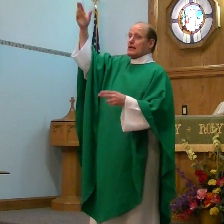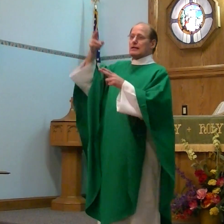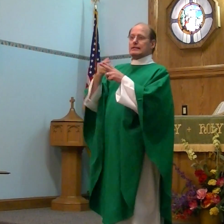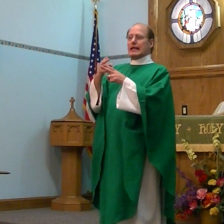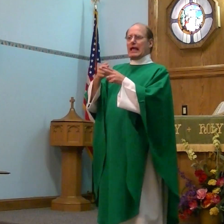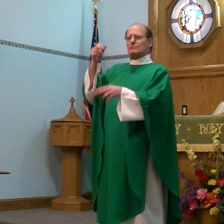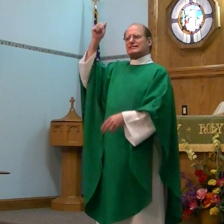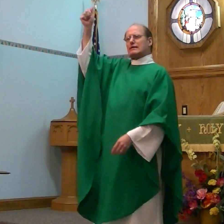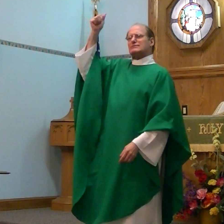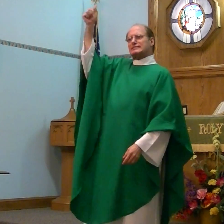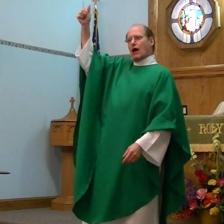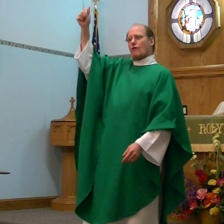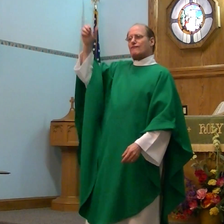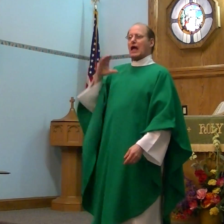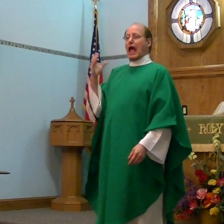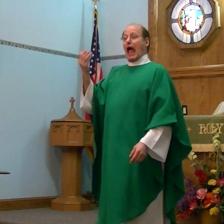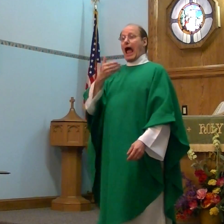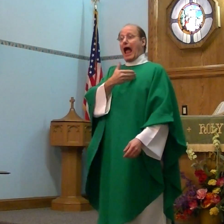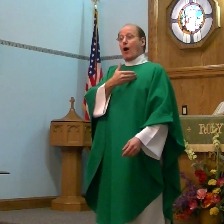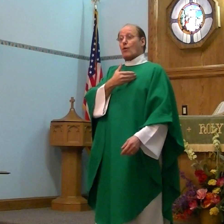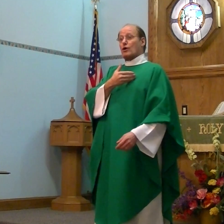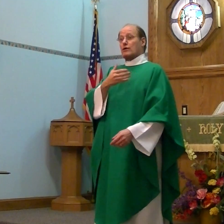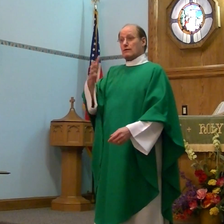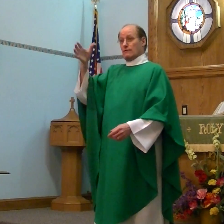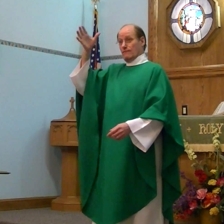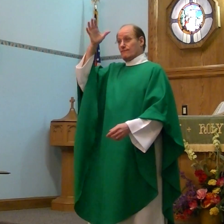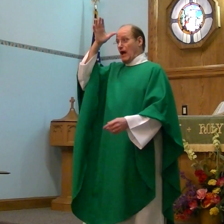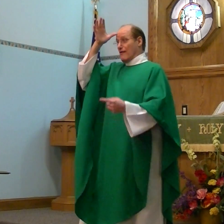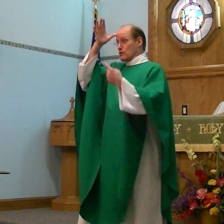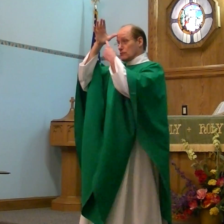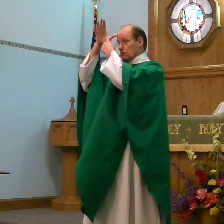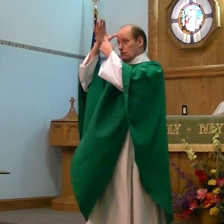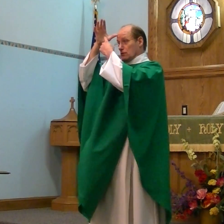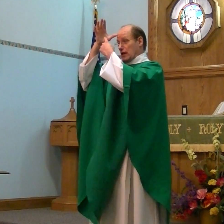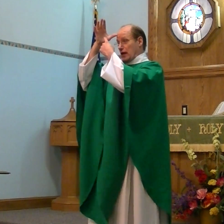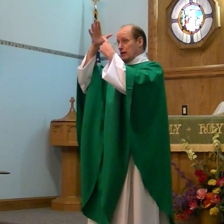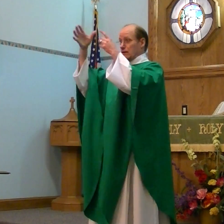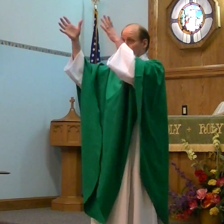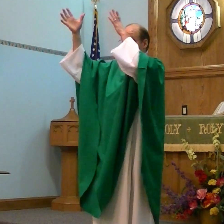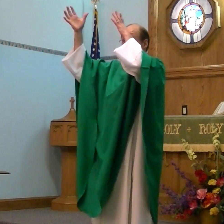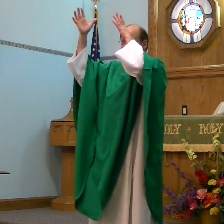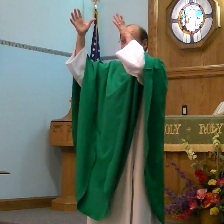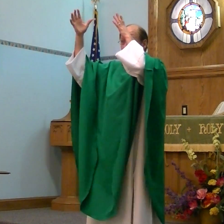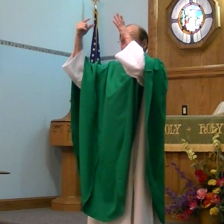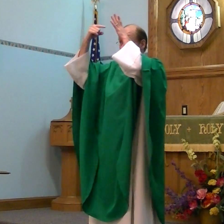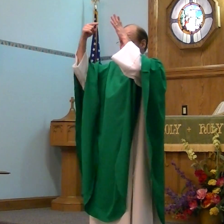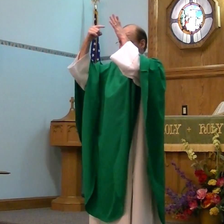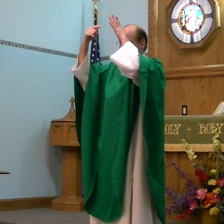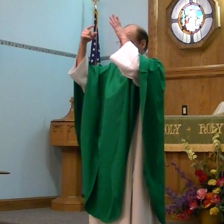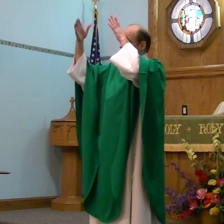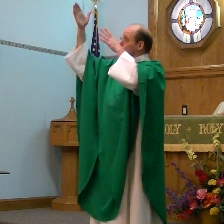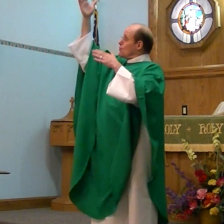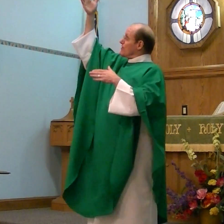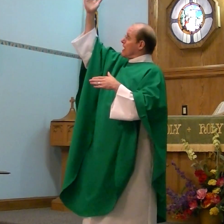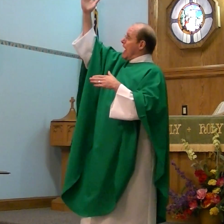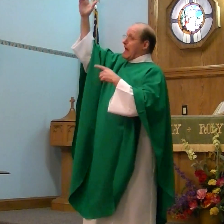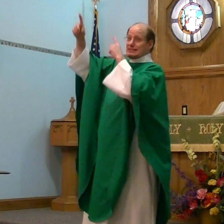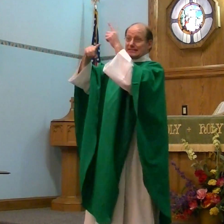names himself our father, okay? Father, with God's